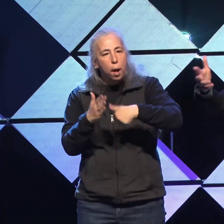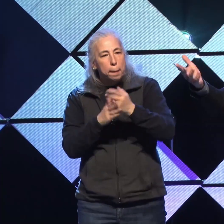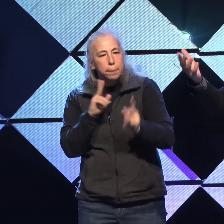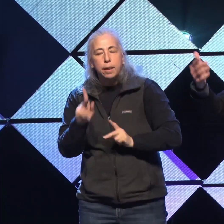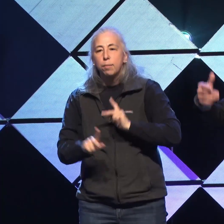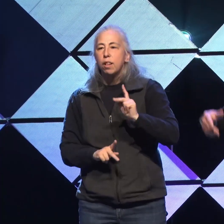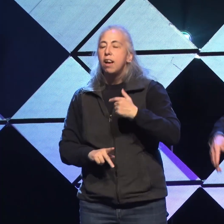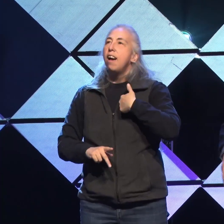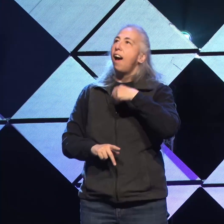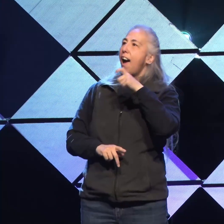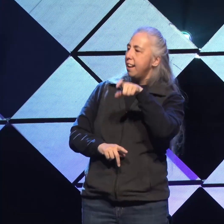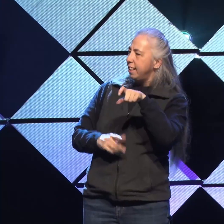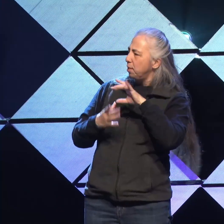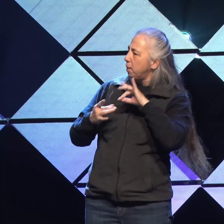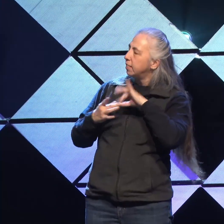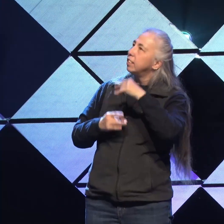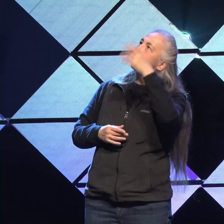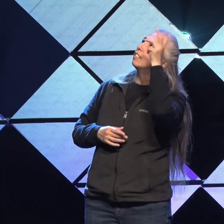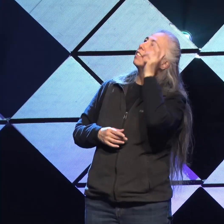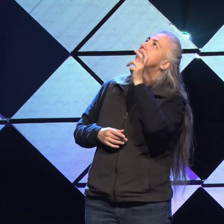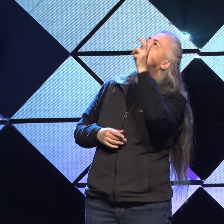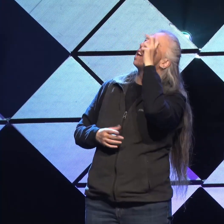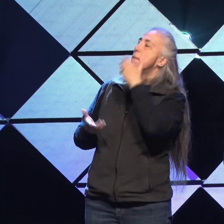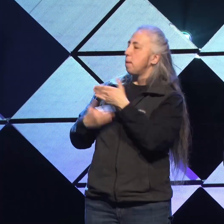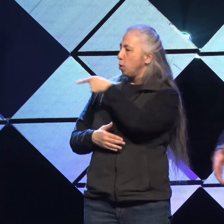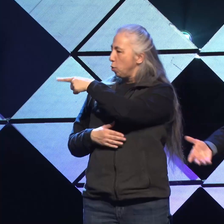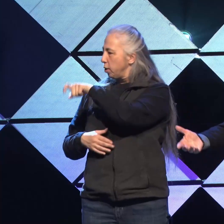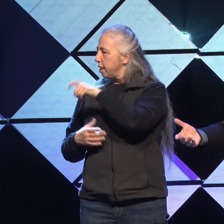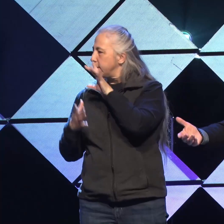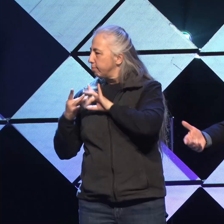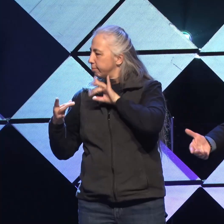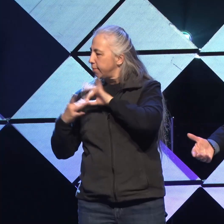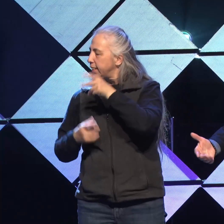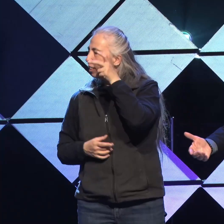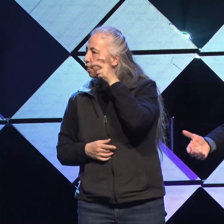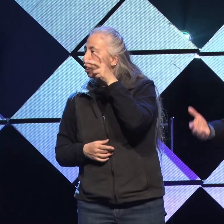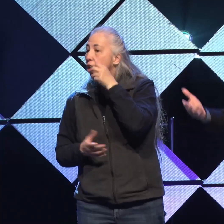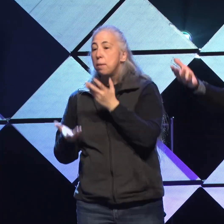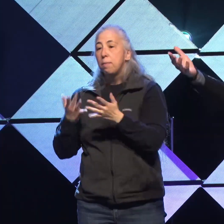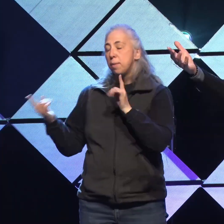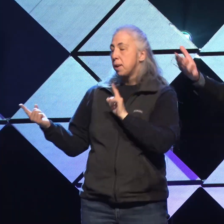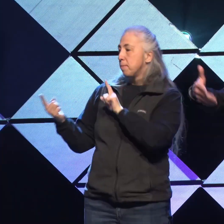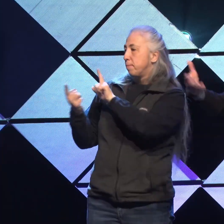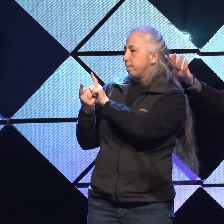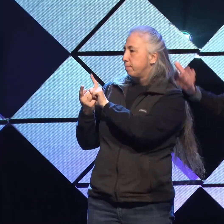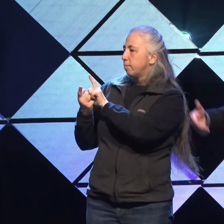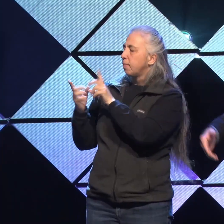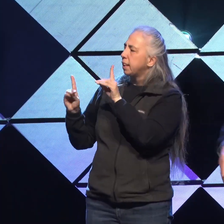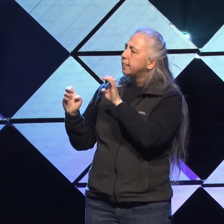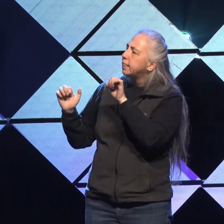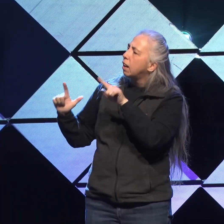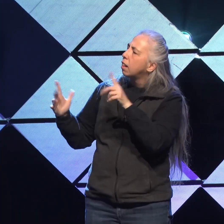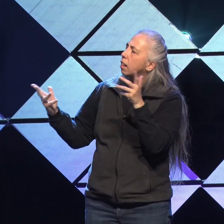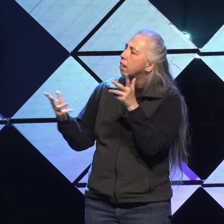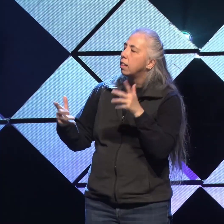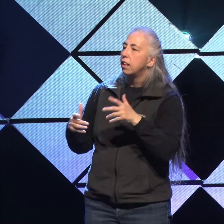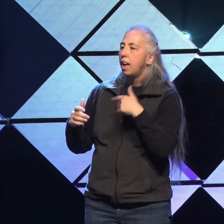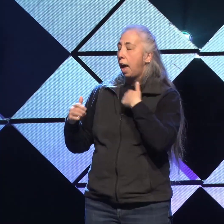need this message. Maybe you do. And maybe we could make a deal. Maybe you pray for me, I'll pray for